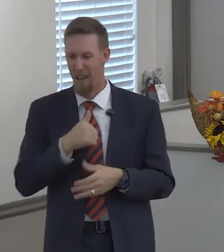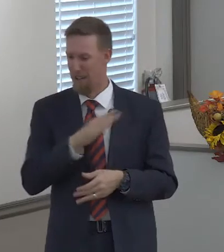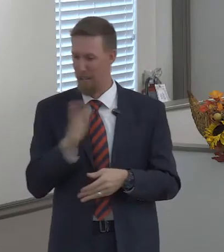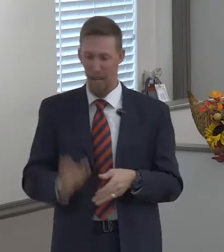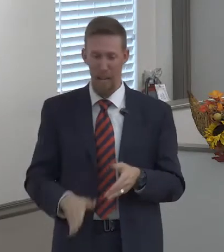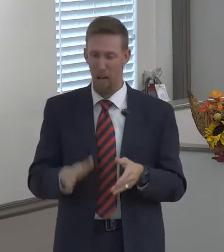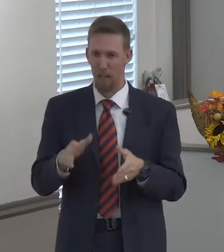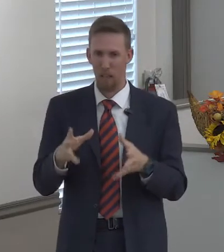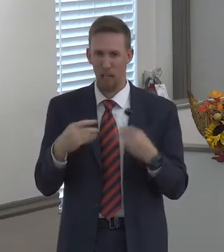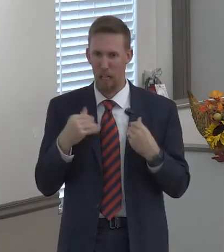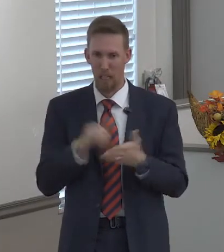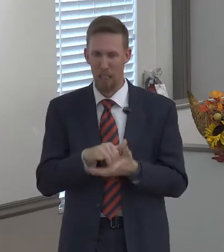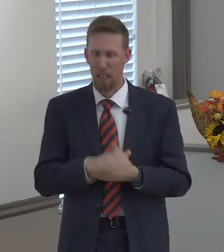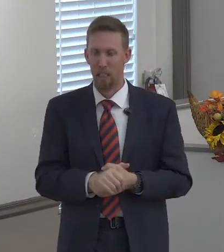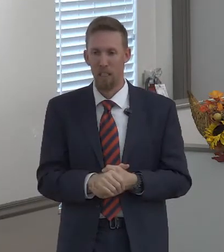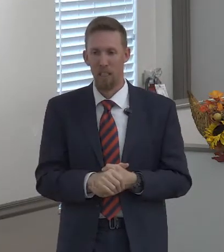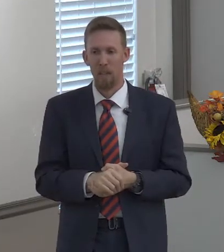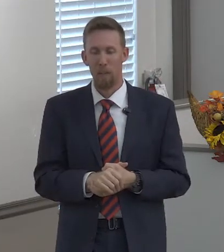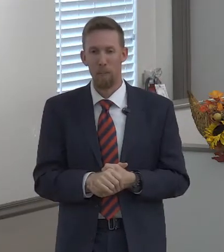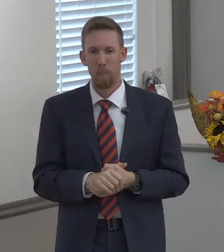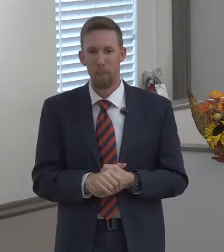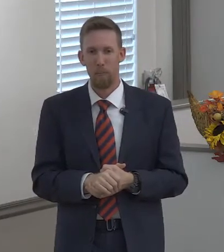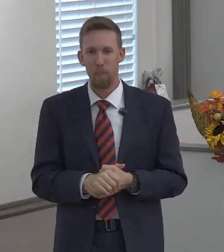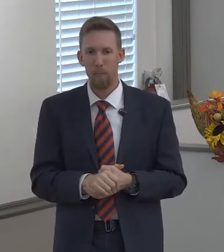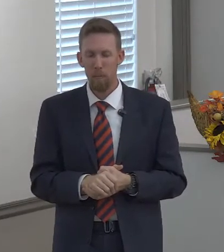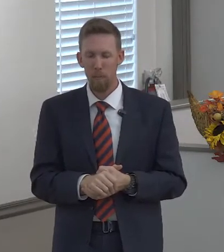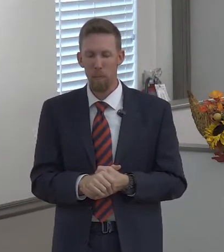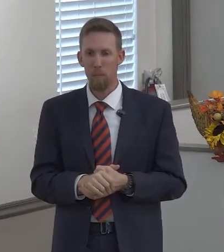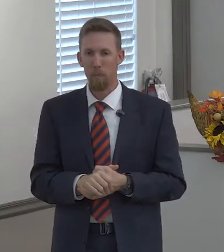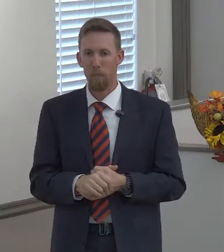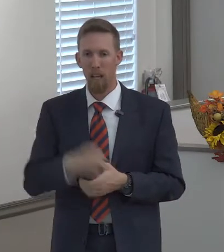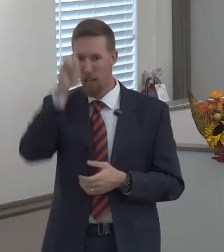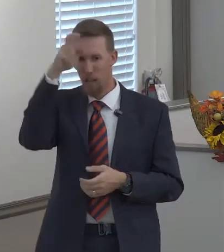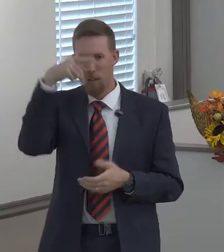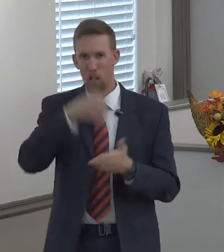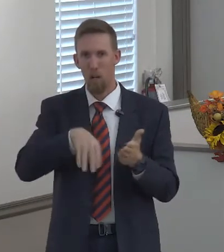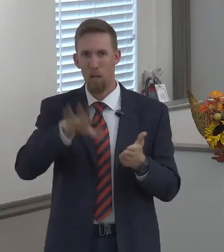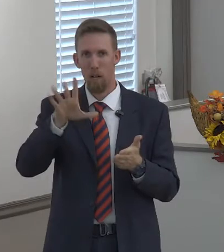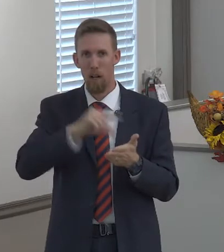Spandex played the Sunday before is not a great comfort.